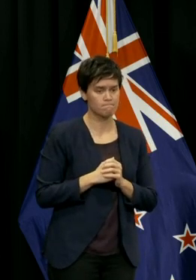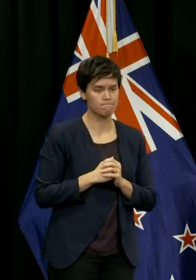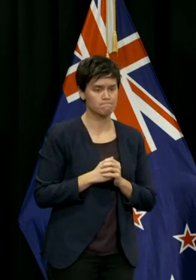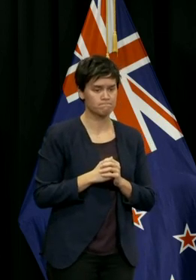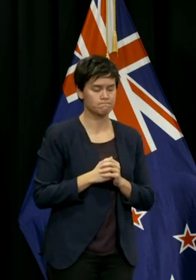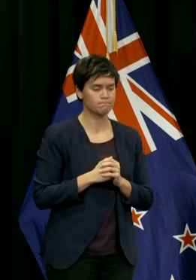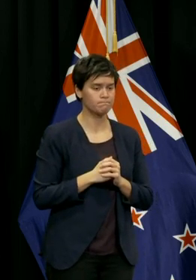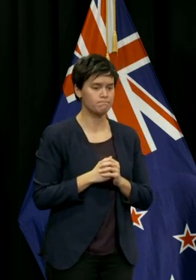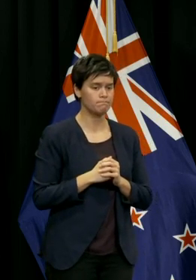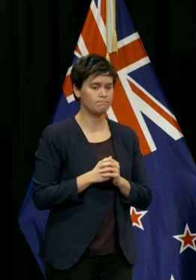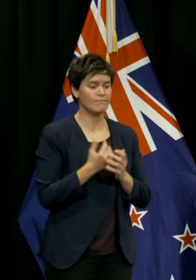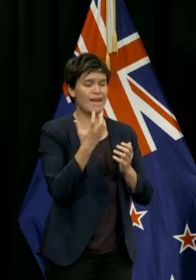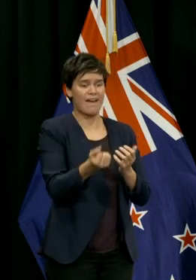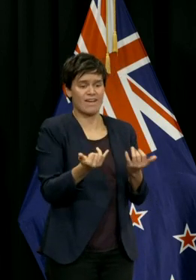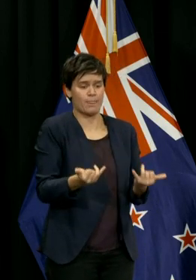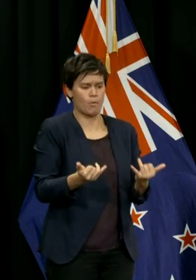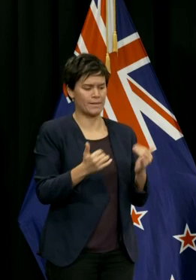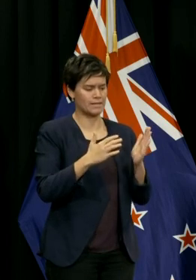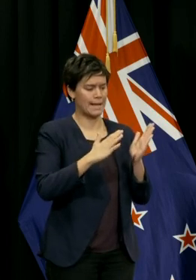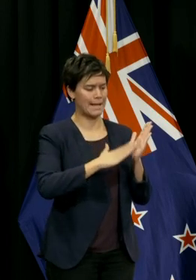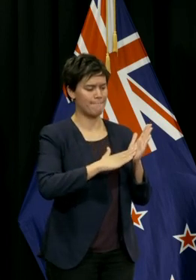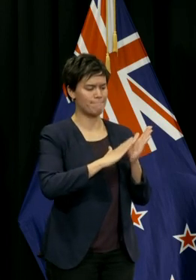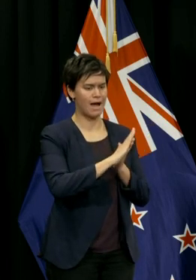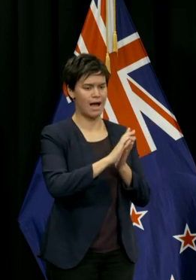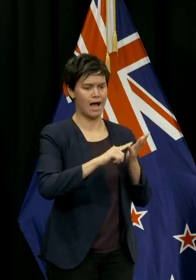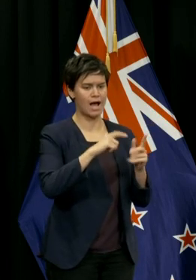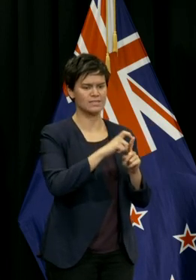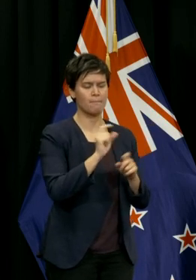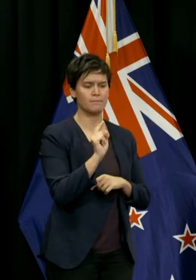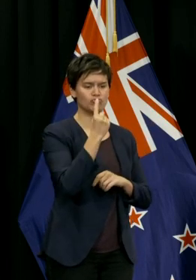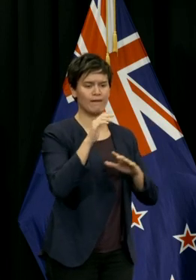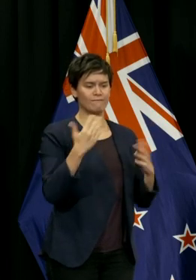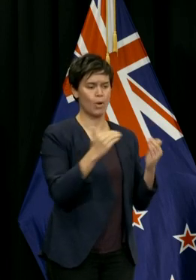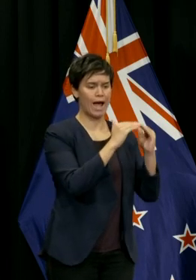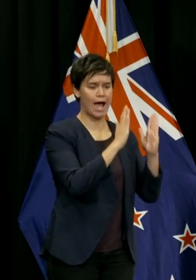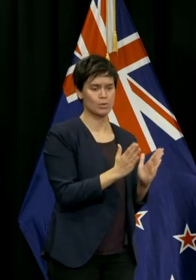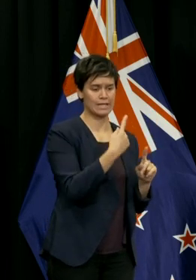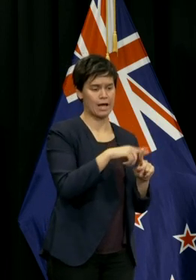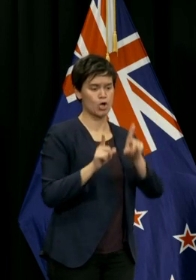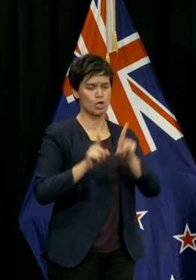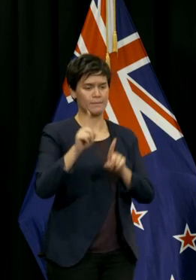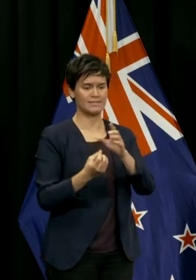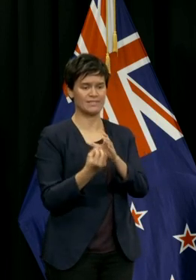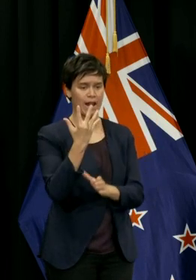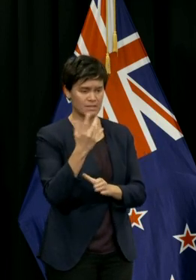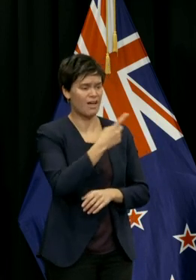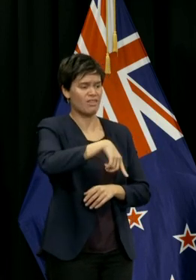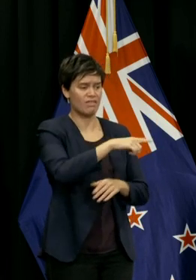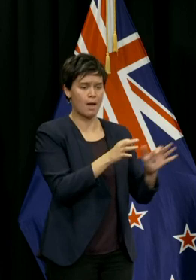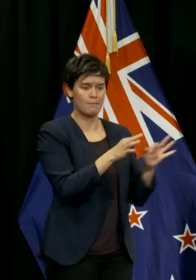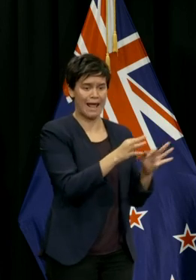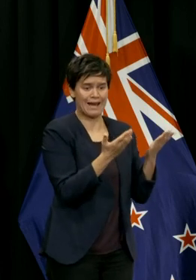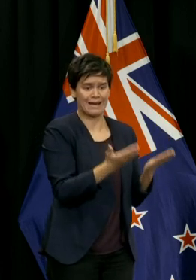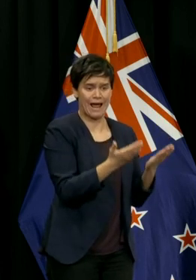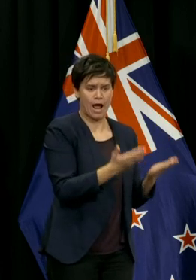We have MHUD who are working on finding temporary additional support housing for individuals who either may